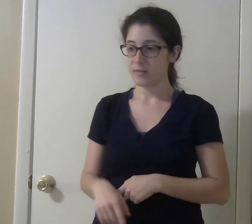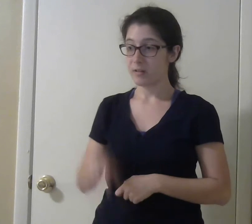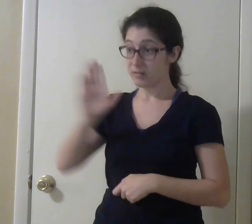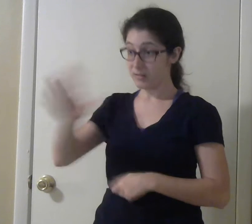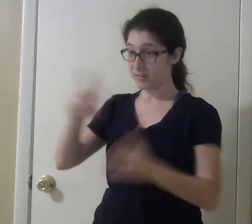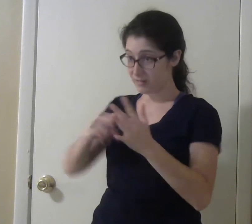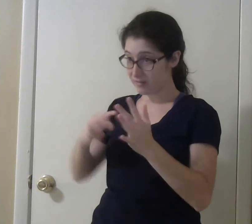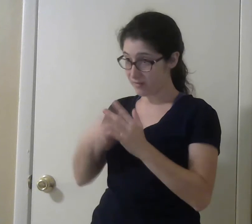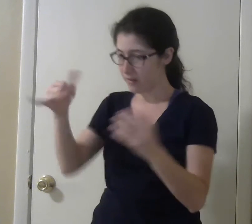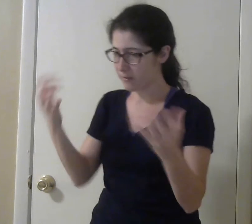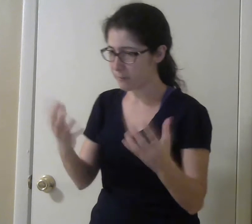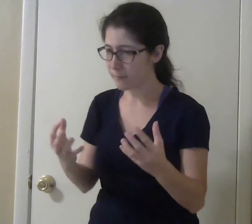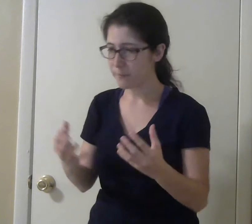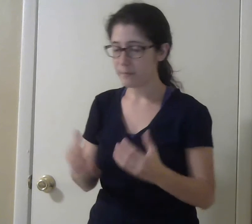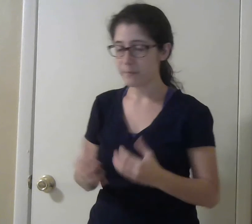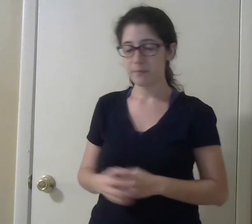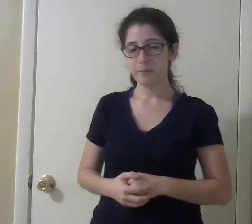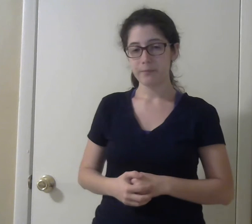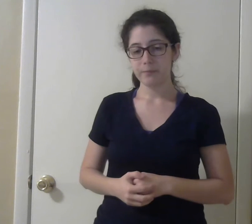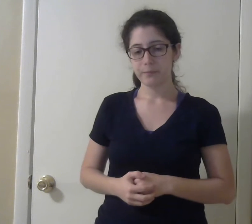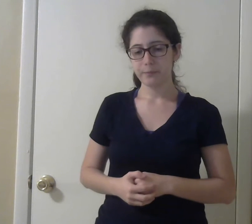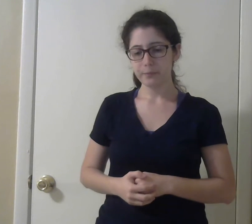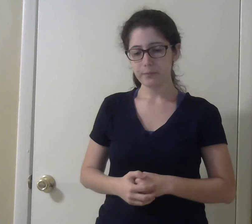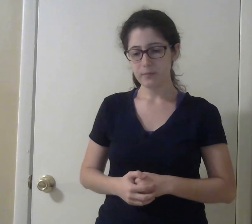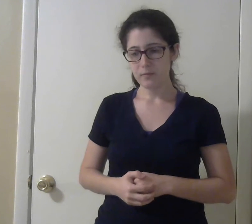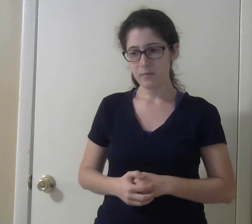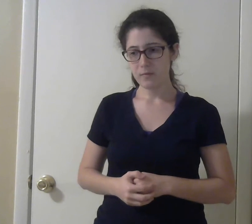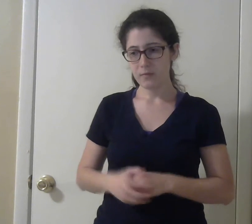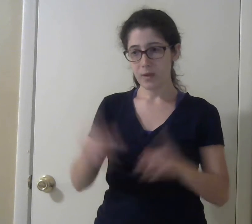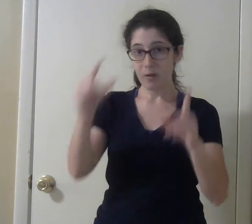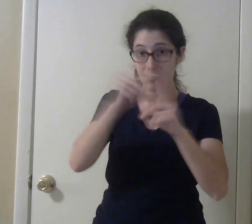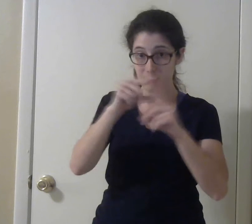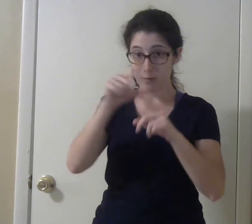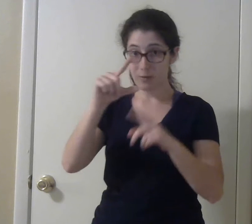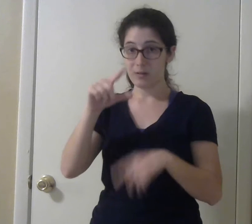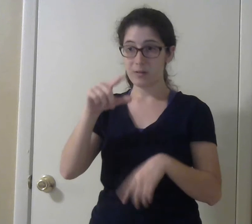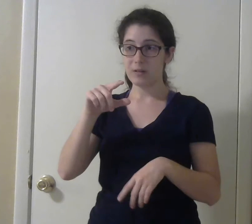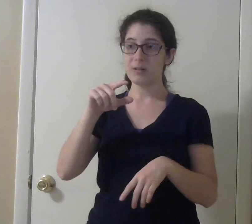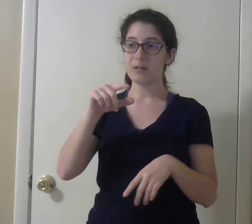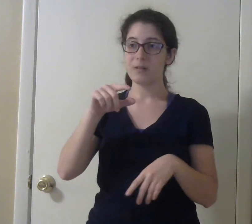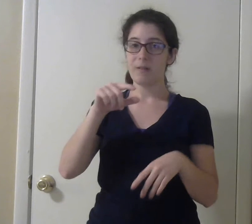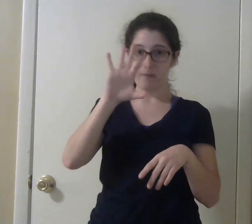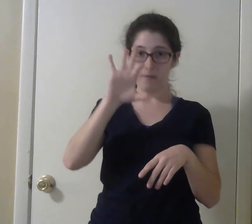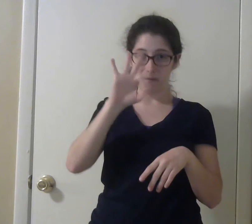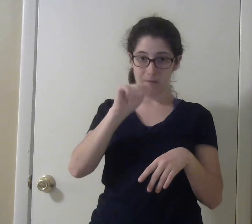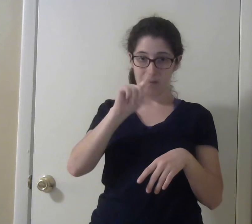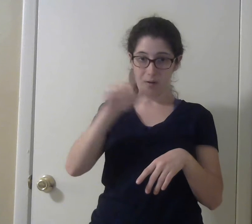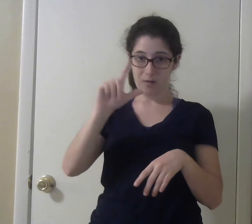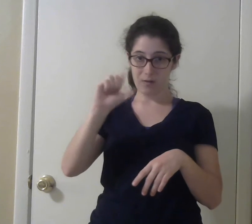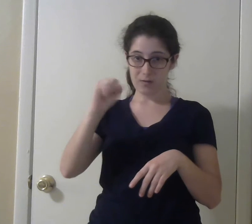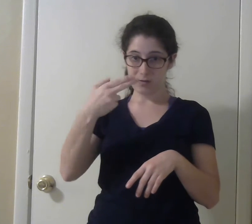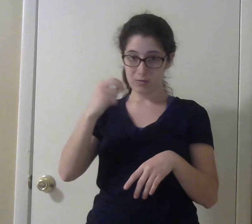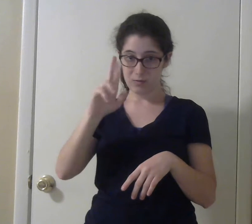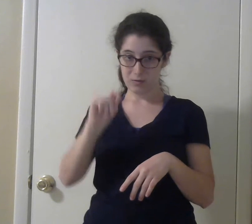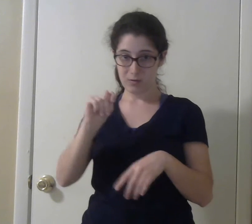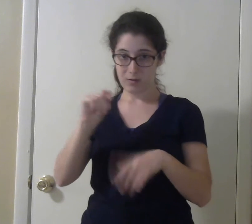word hystereo means lack. So sinning is lacking the glory of God. Well, lacking in what sense? I'm